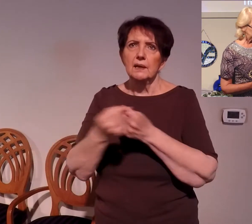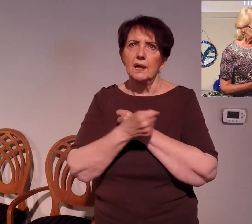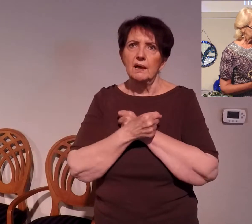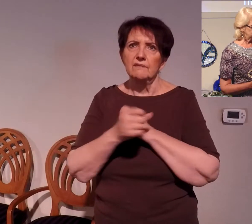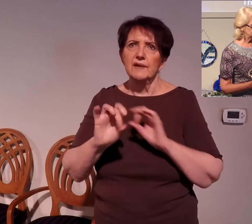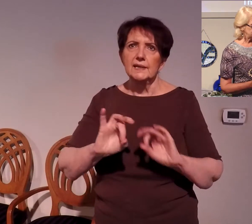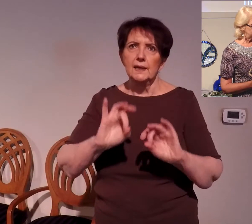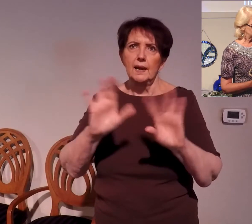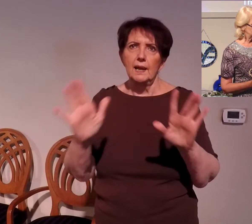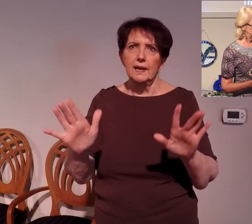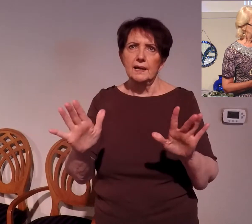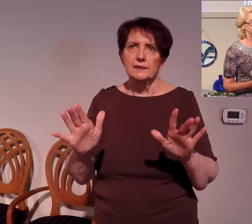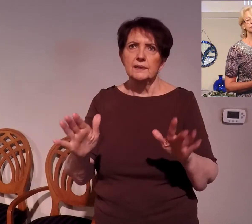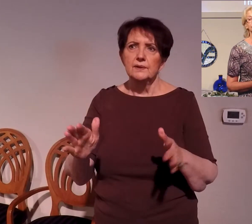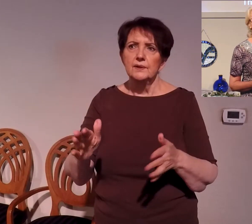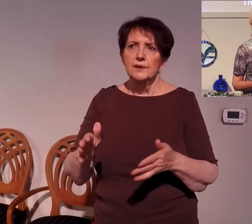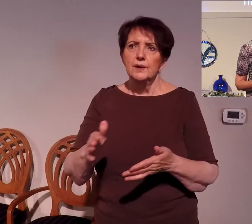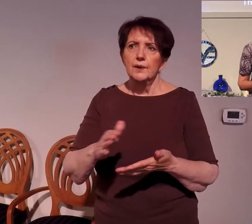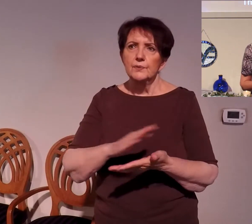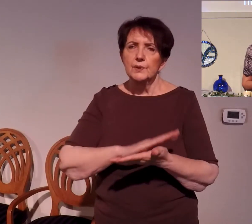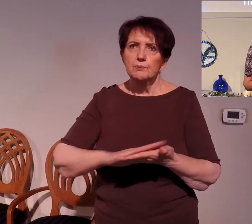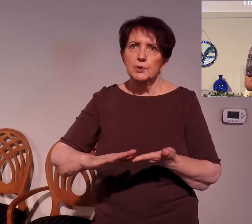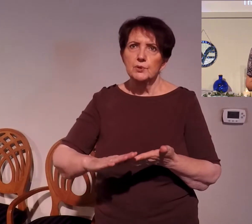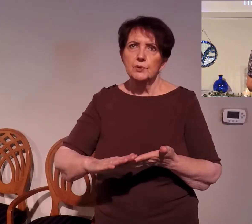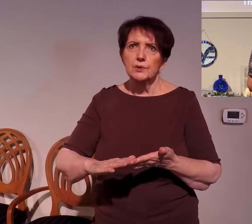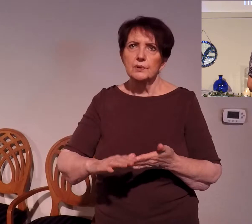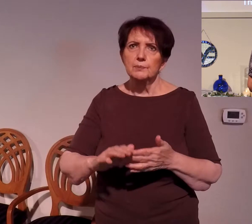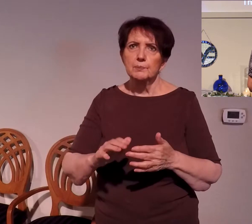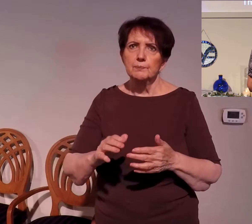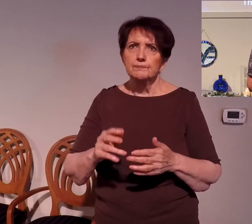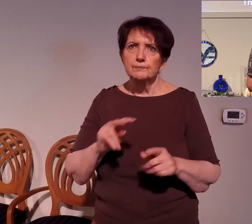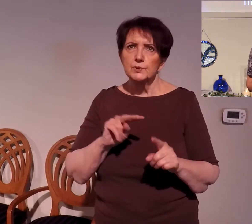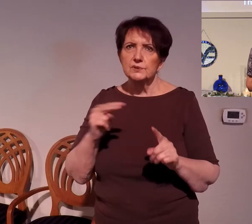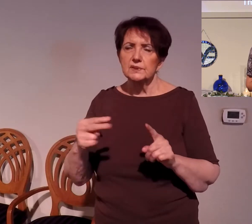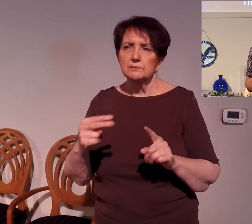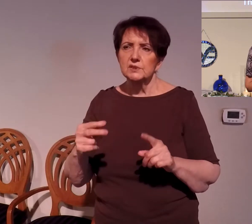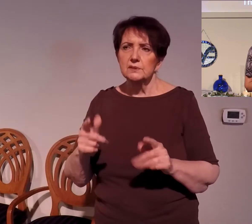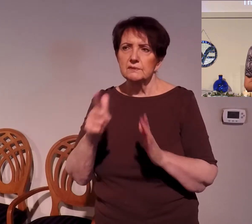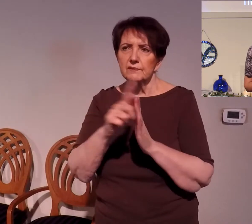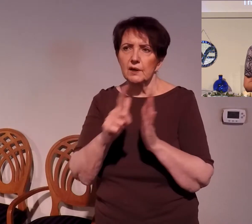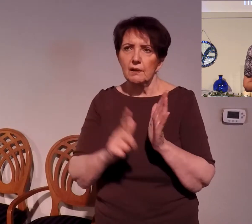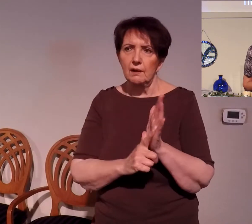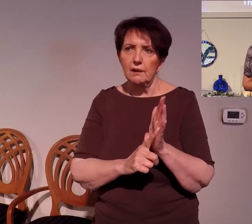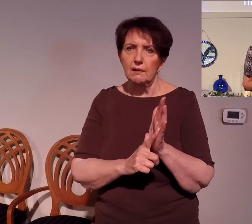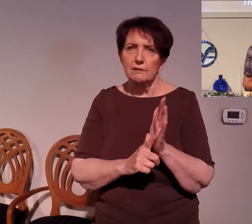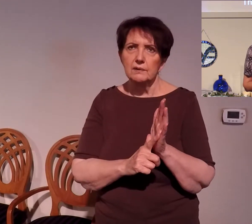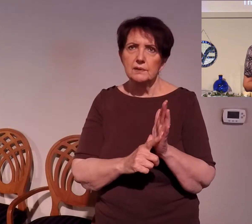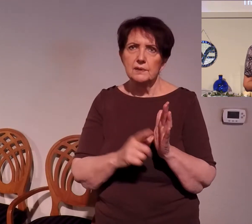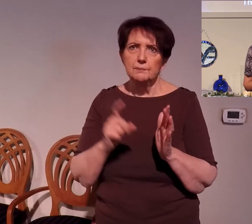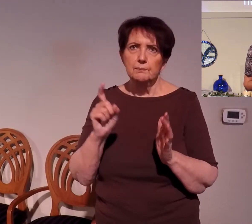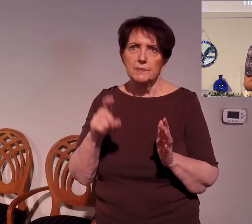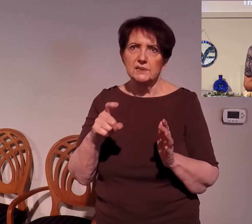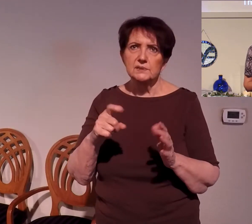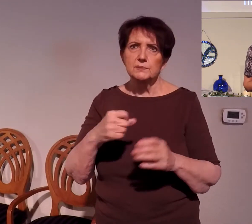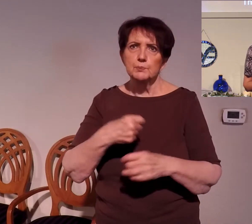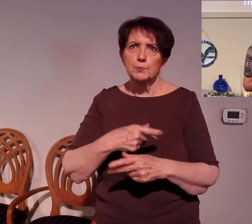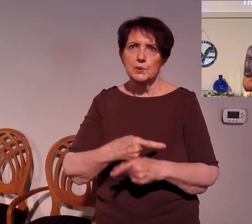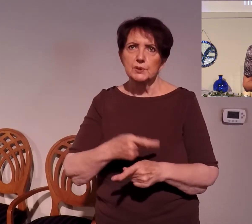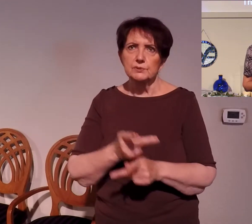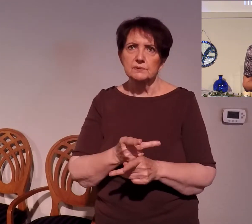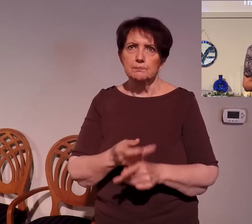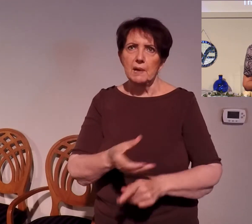the pure perception of the law of infinite possibility, must necessarily produce